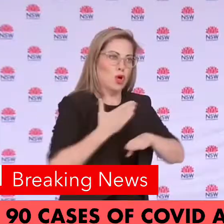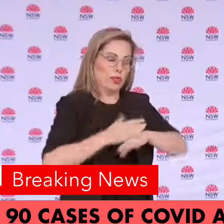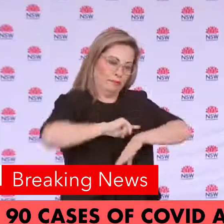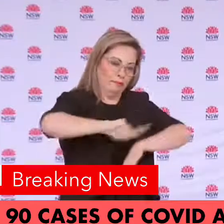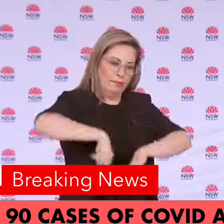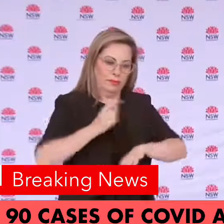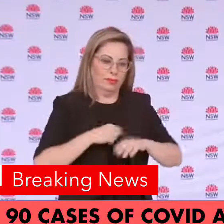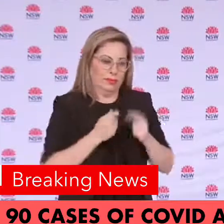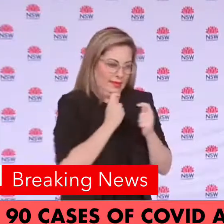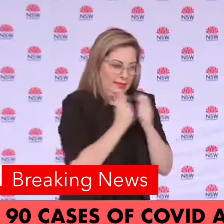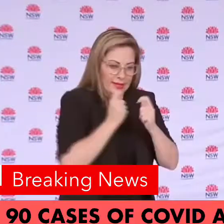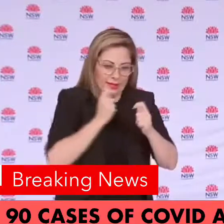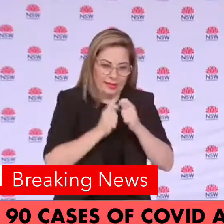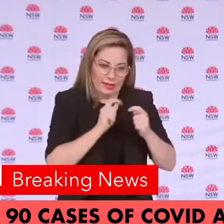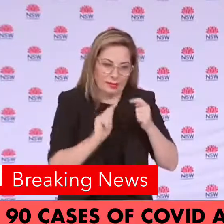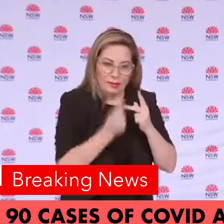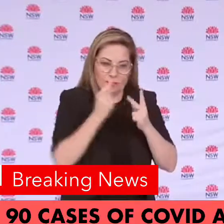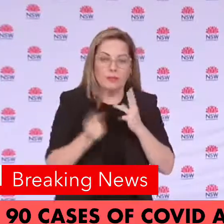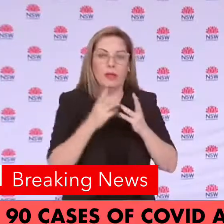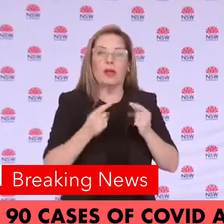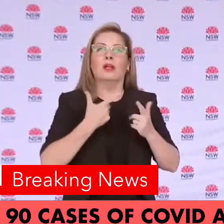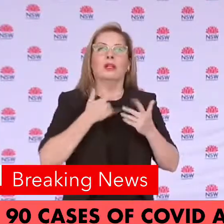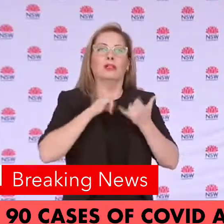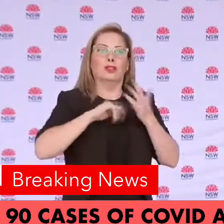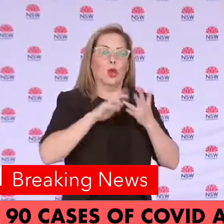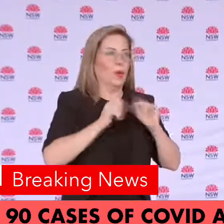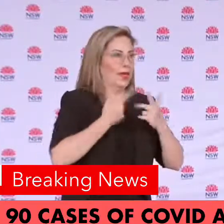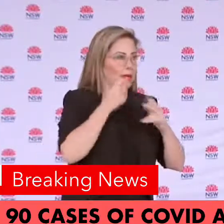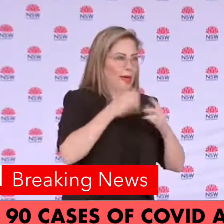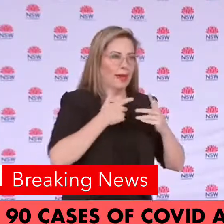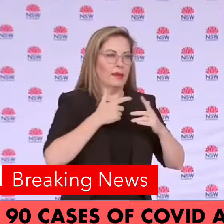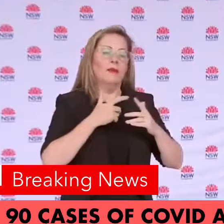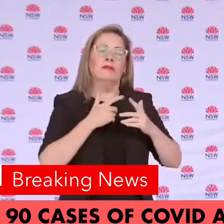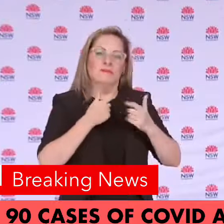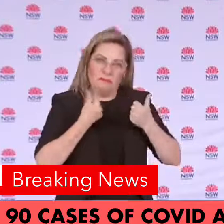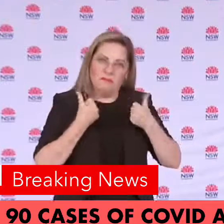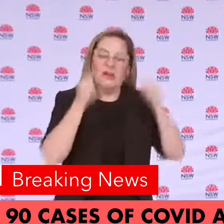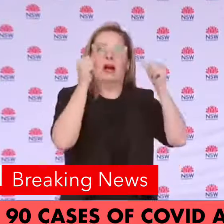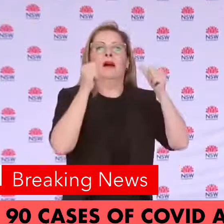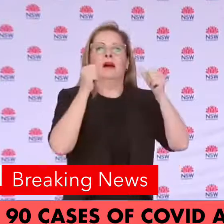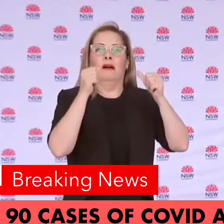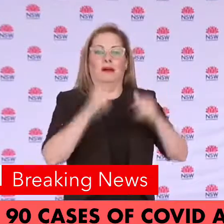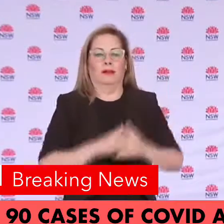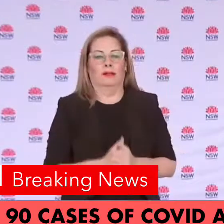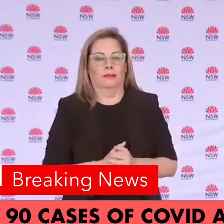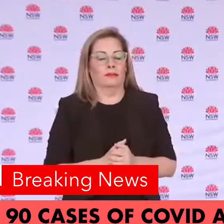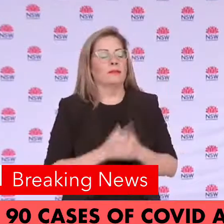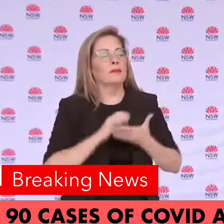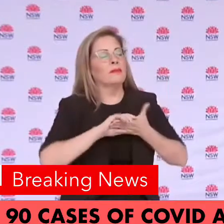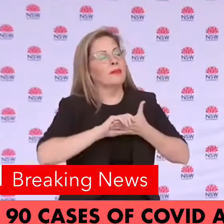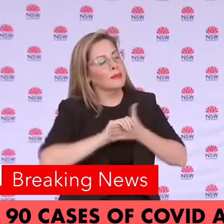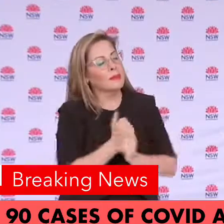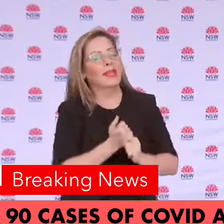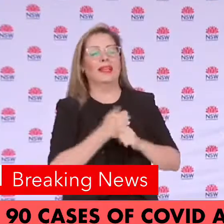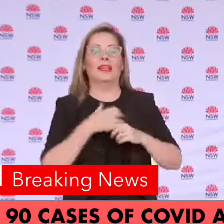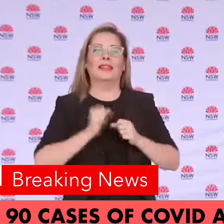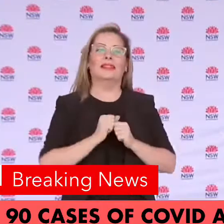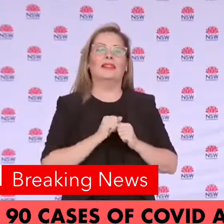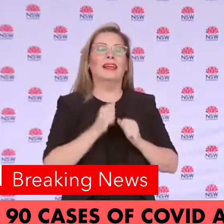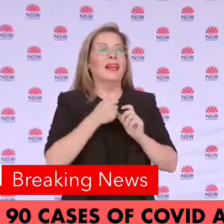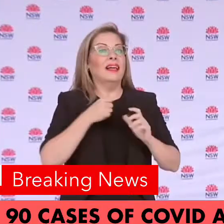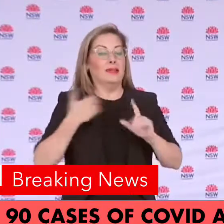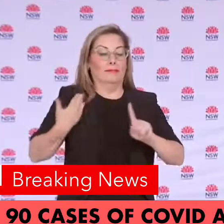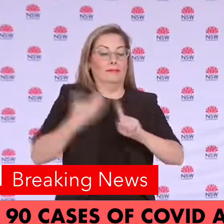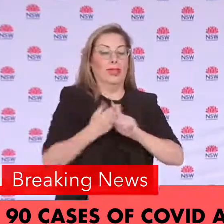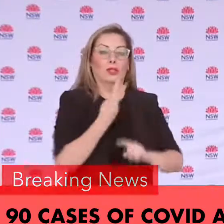clock, because that is helping us fight the virus. Overnight in New South Wales, pleasingly, we only had 8 cases of community